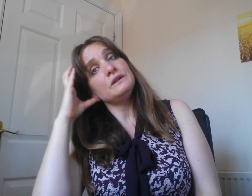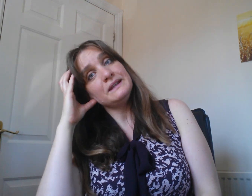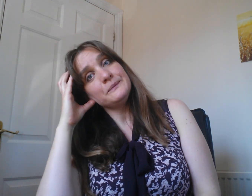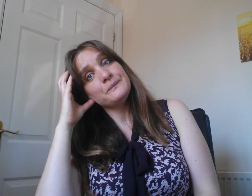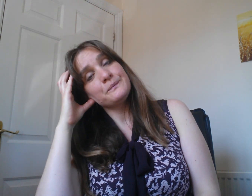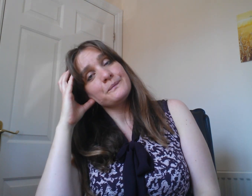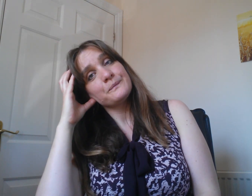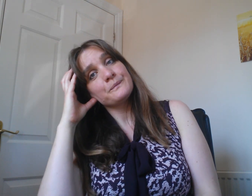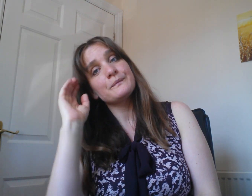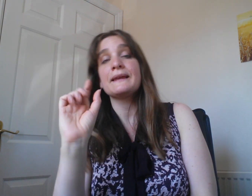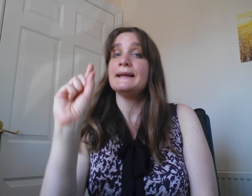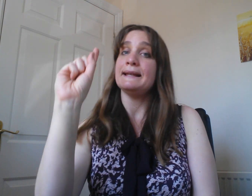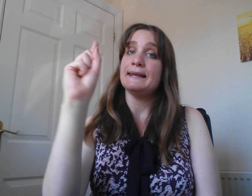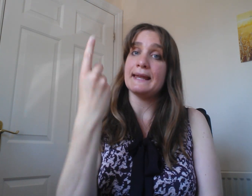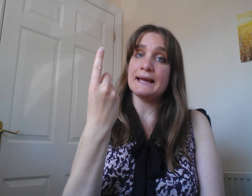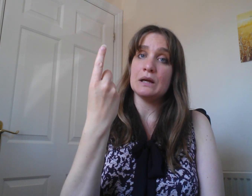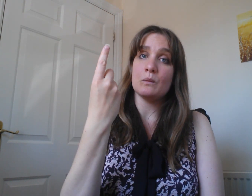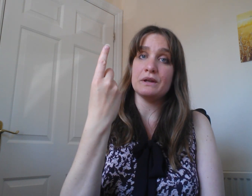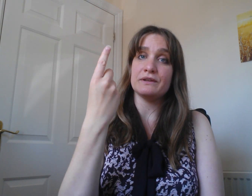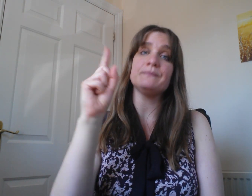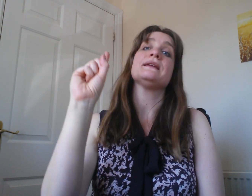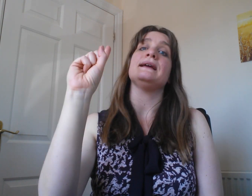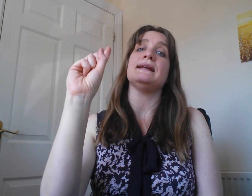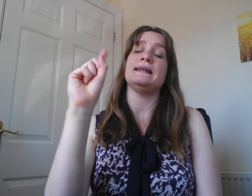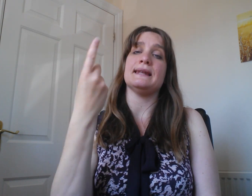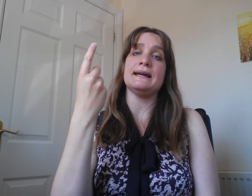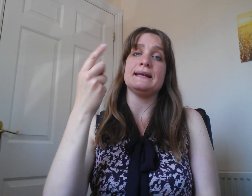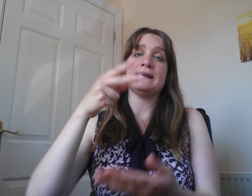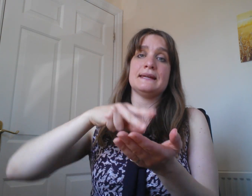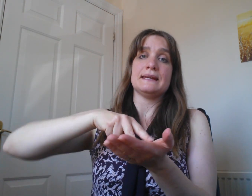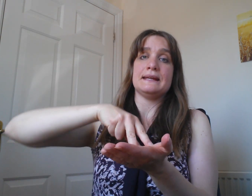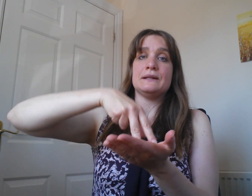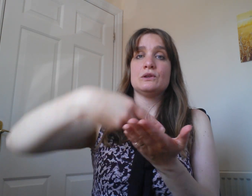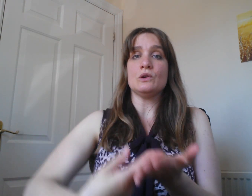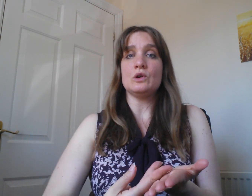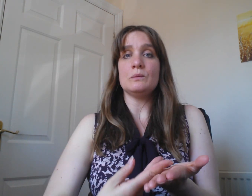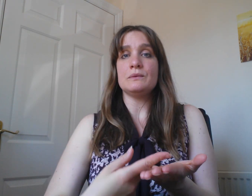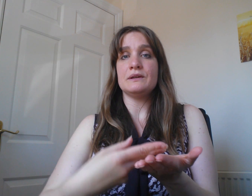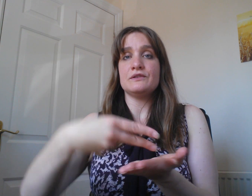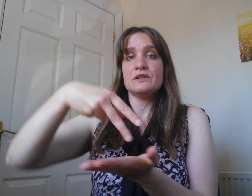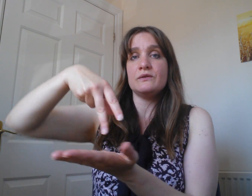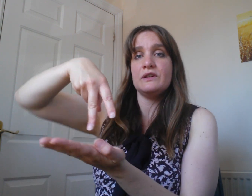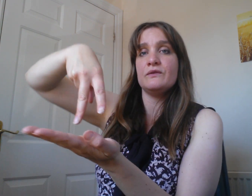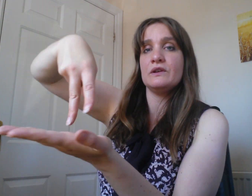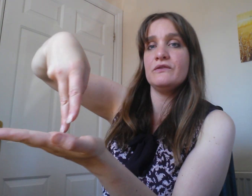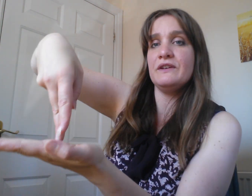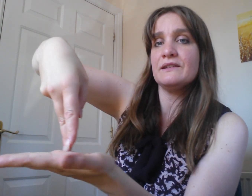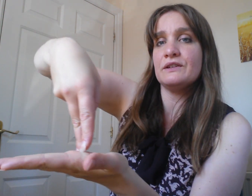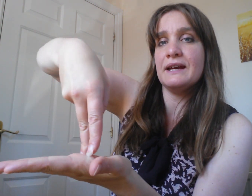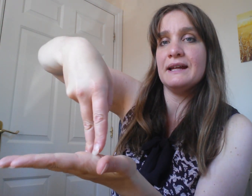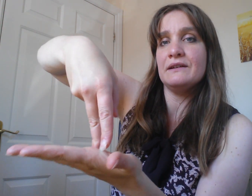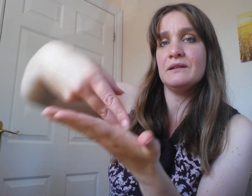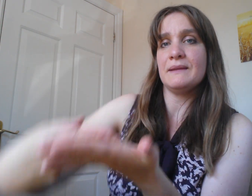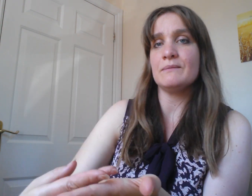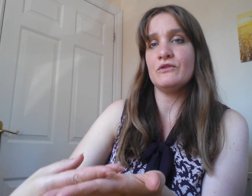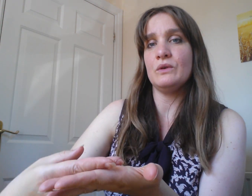lit. L'un, one of them, l'un, il tombe. So if you've got your fingers on your hand, make them fall